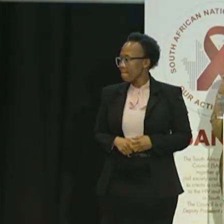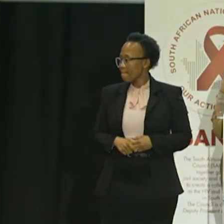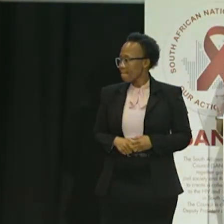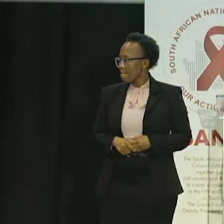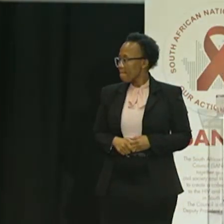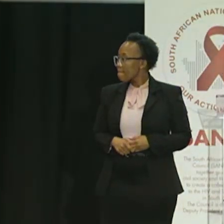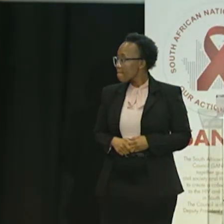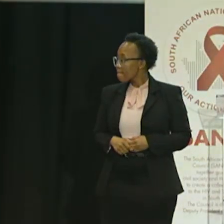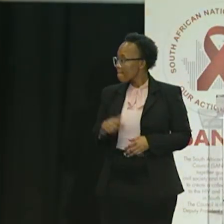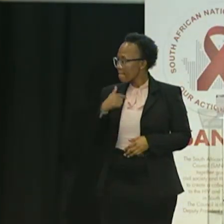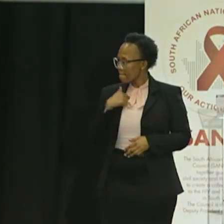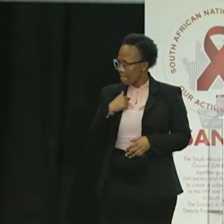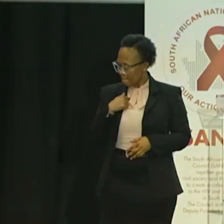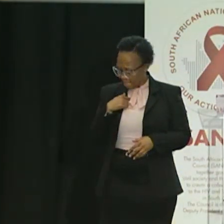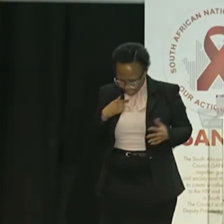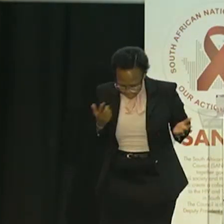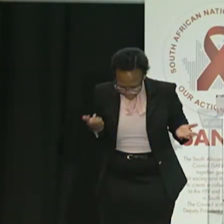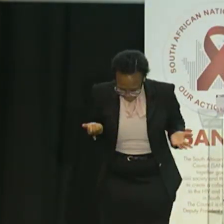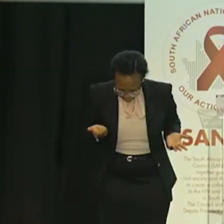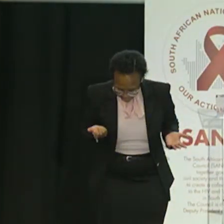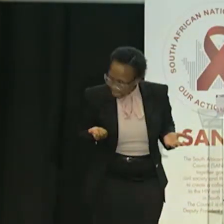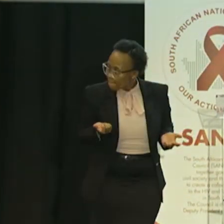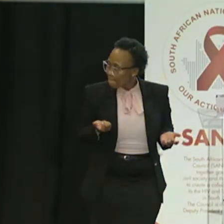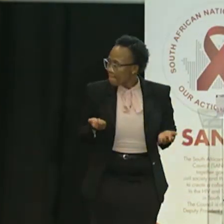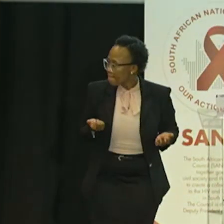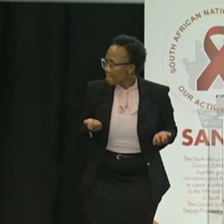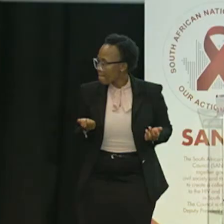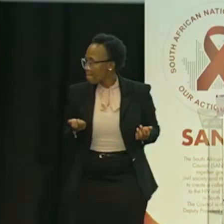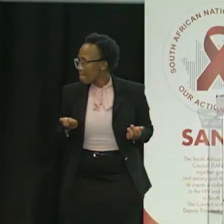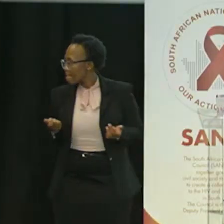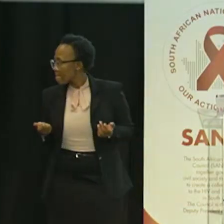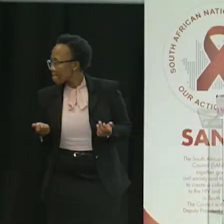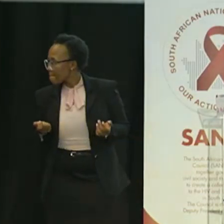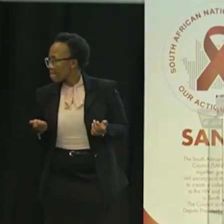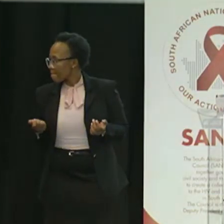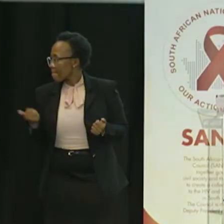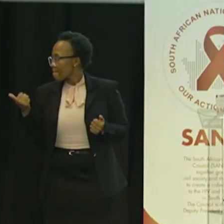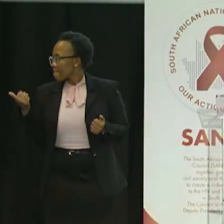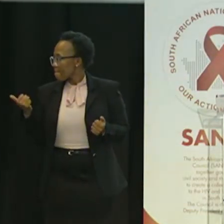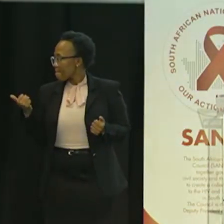Sure. Thank you so much. Thank you, everyone, for this